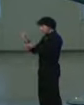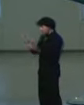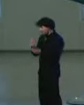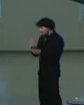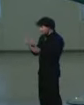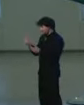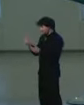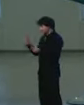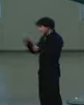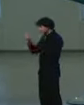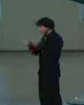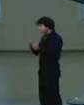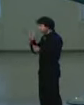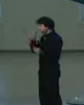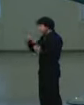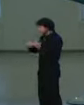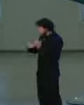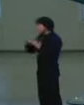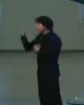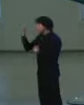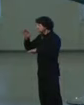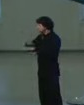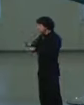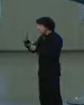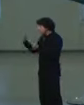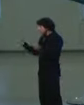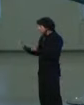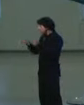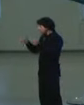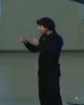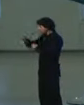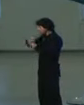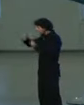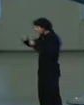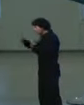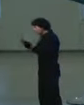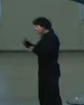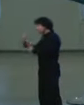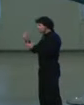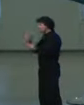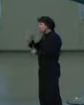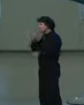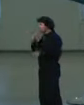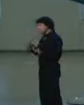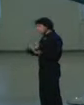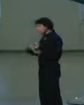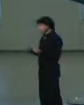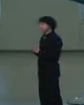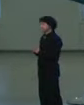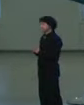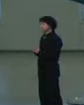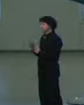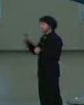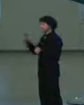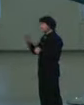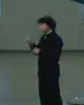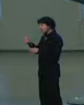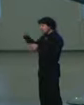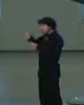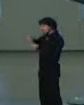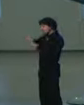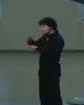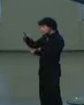more to actually sell the figurines. They needed to get the content appealing to children more rather than